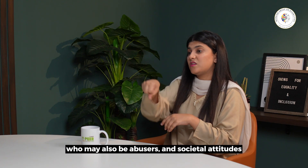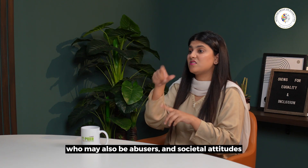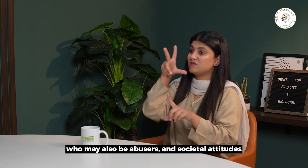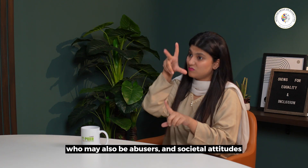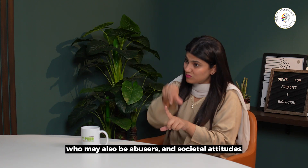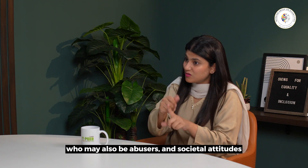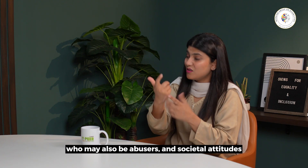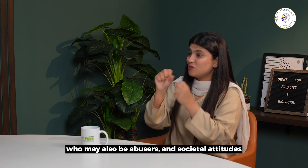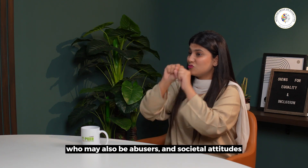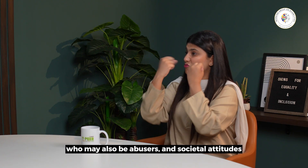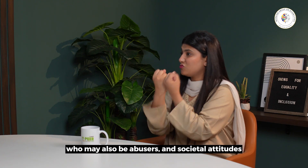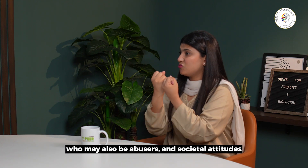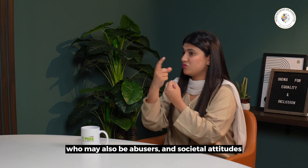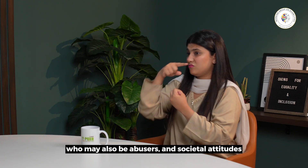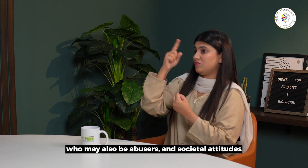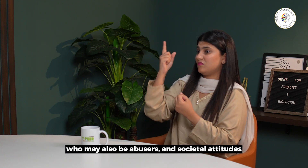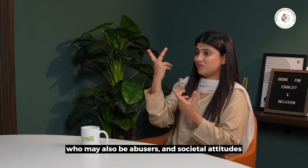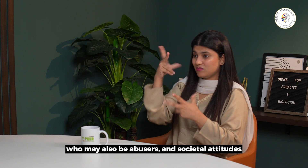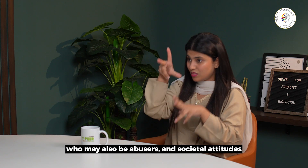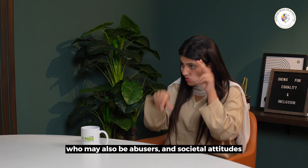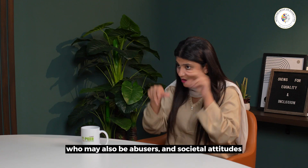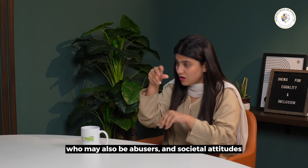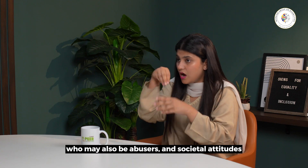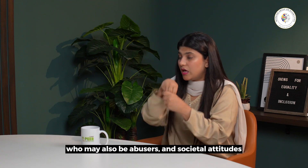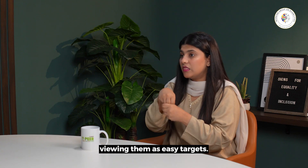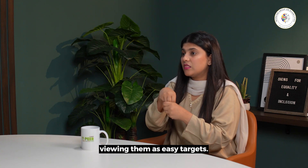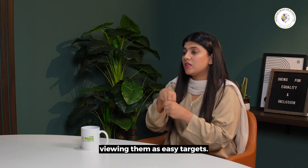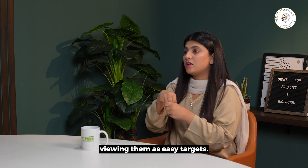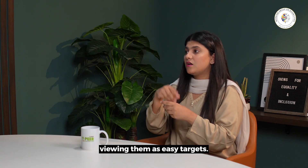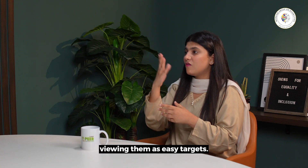who may also be abusers or societal attitudes, viewing them